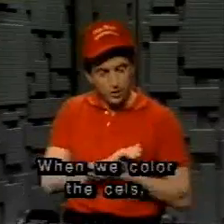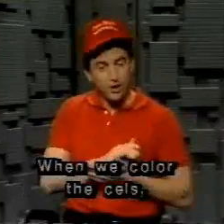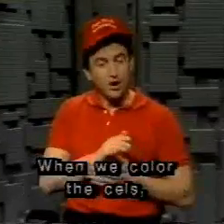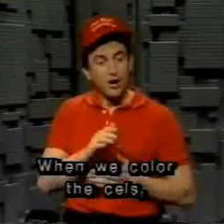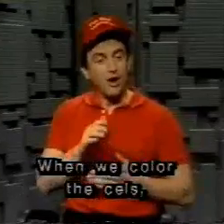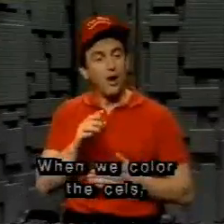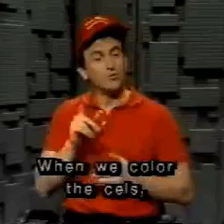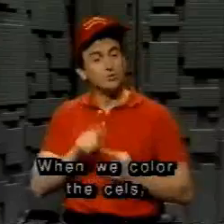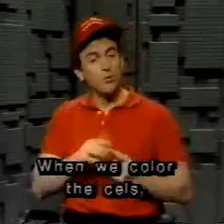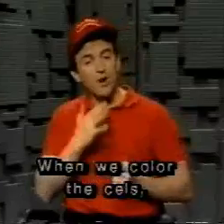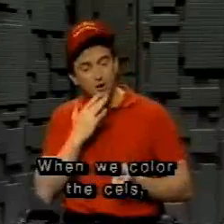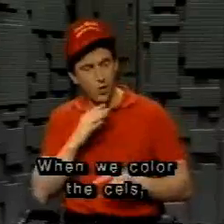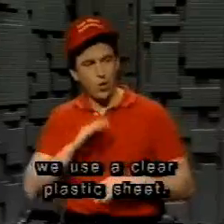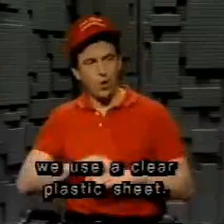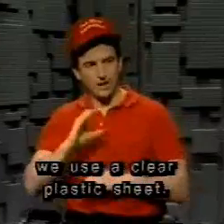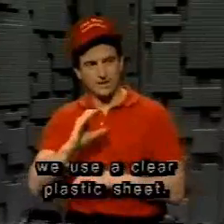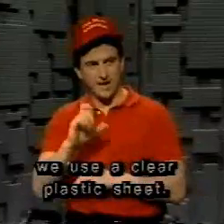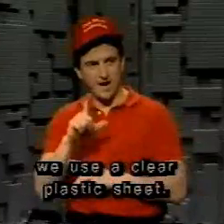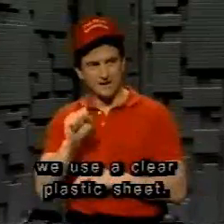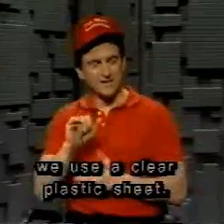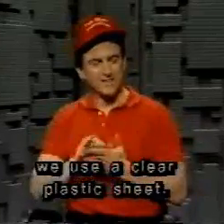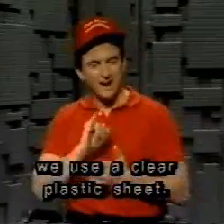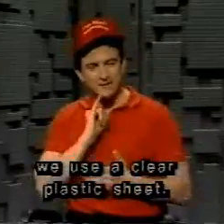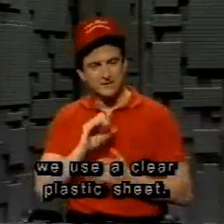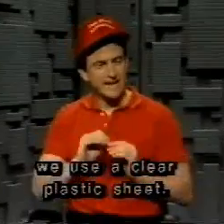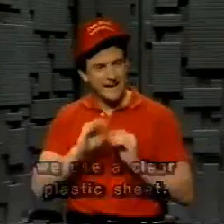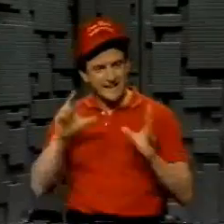the cells, we use a clear plastic sheet.